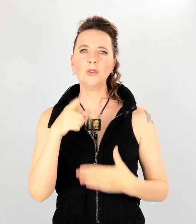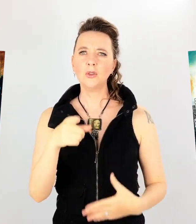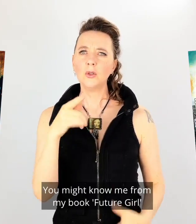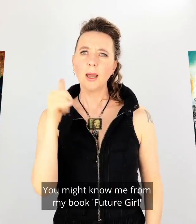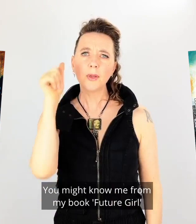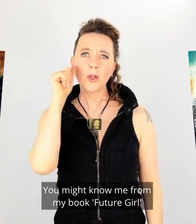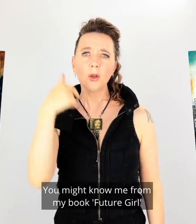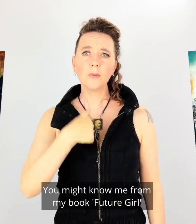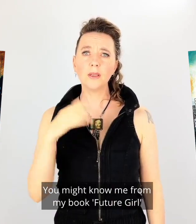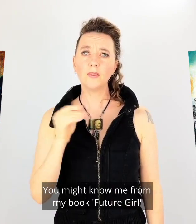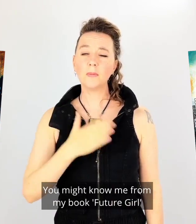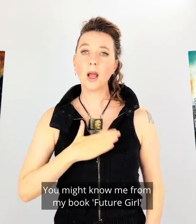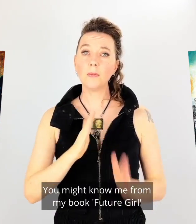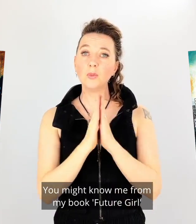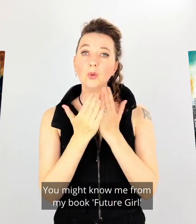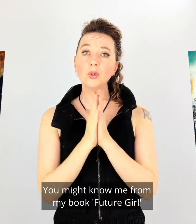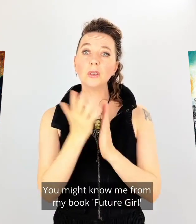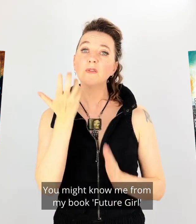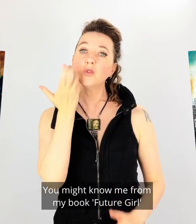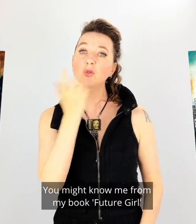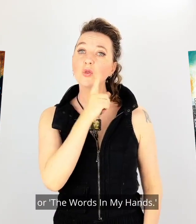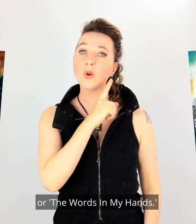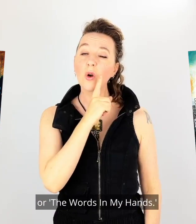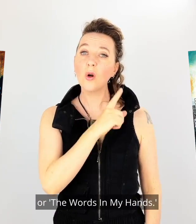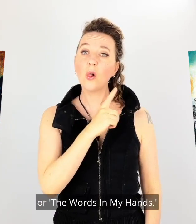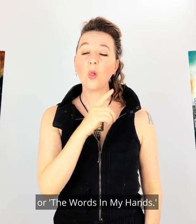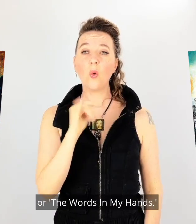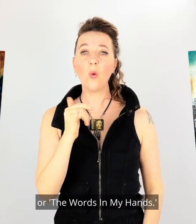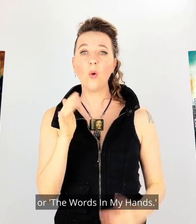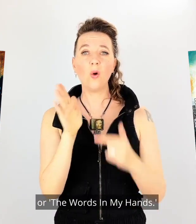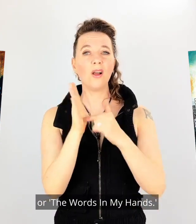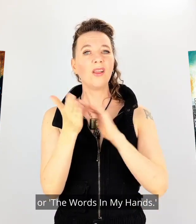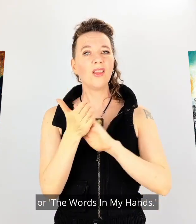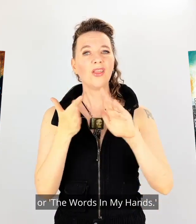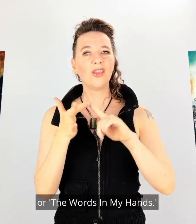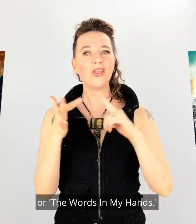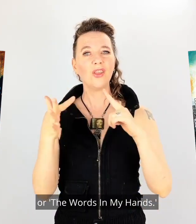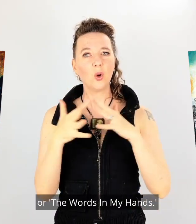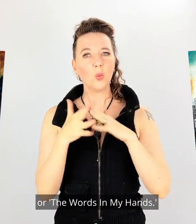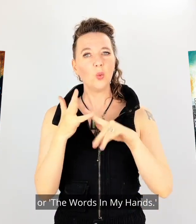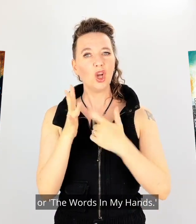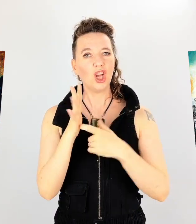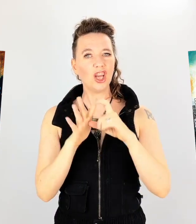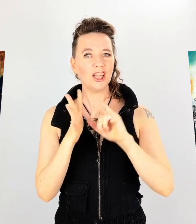You might know me from my book, Future Girl, or The Words in My Hands.